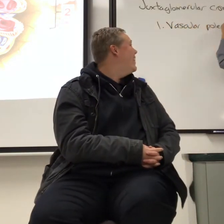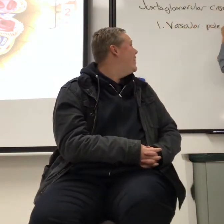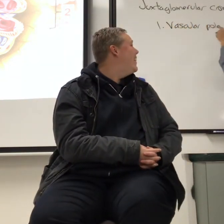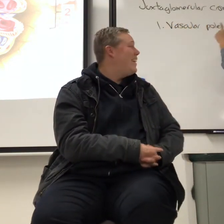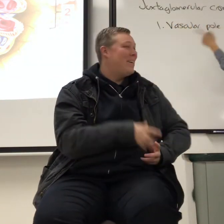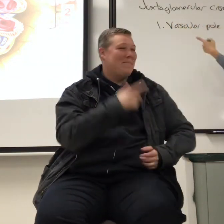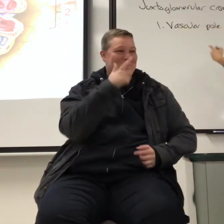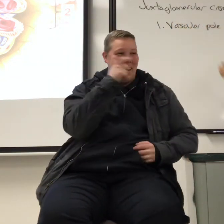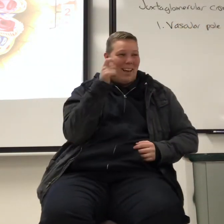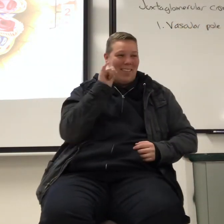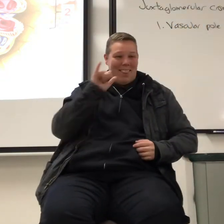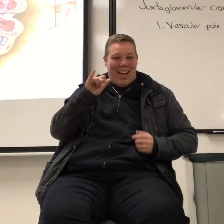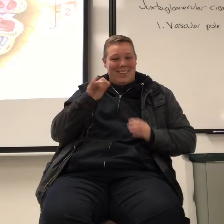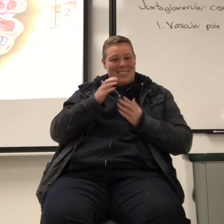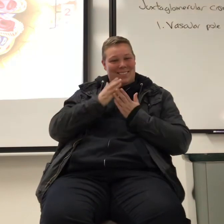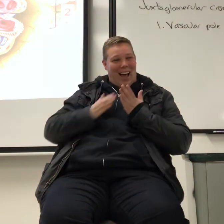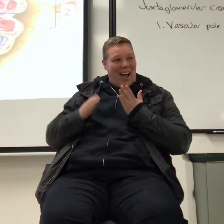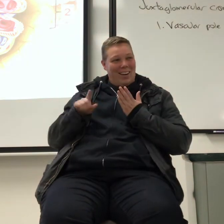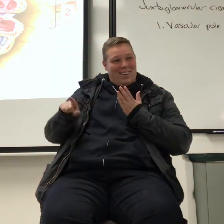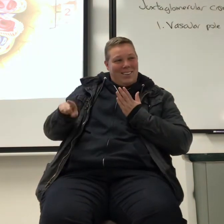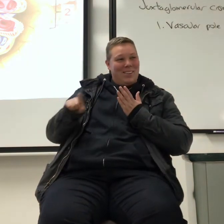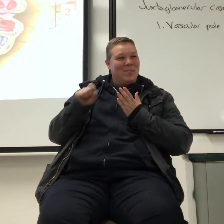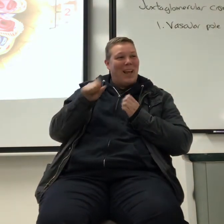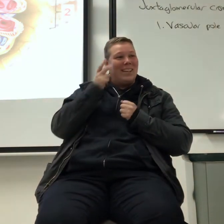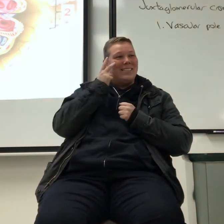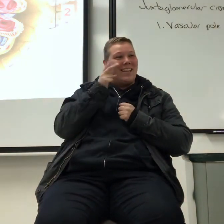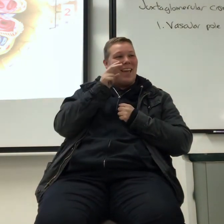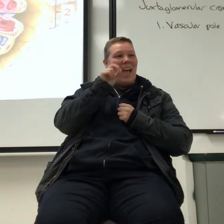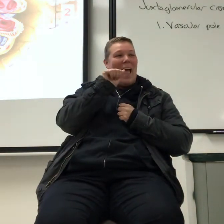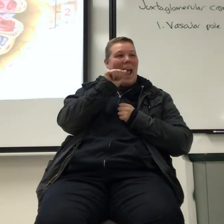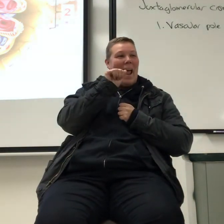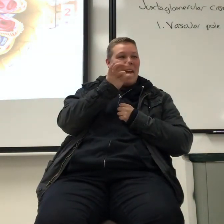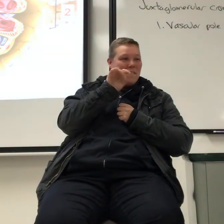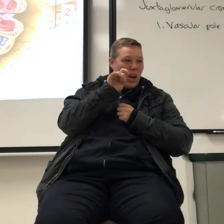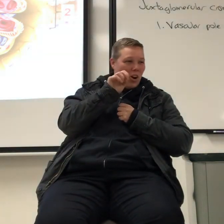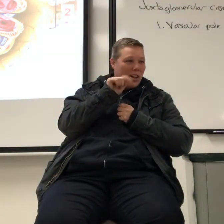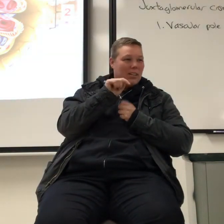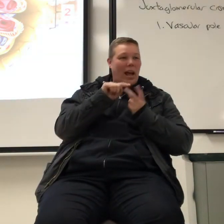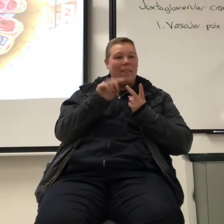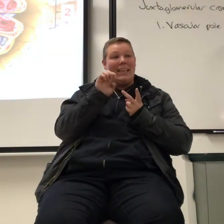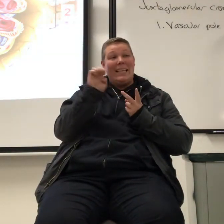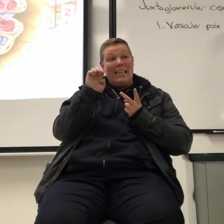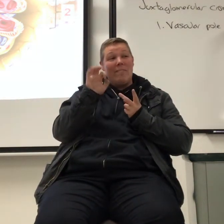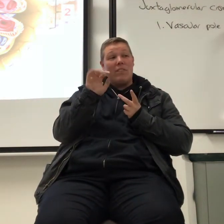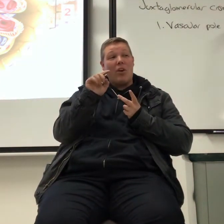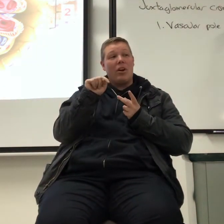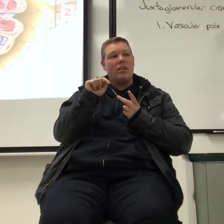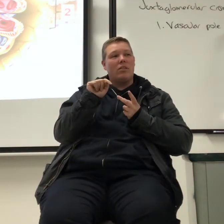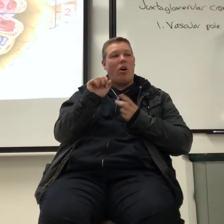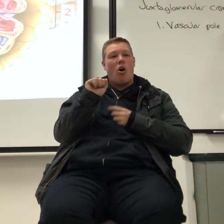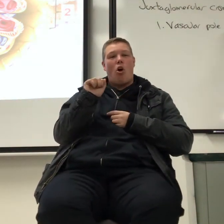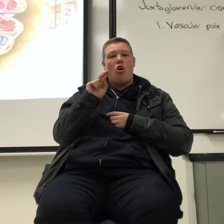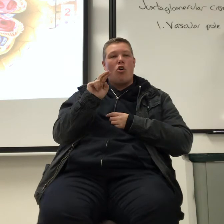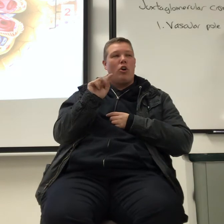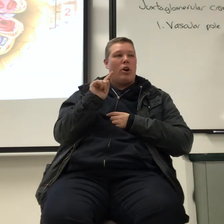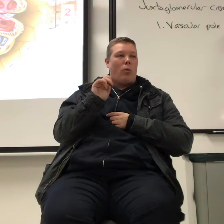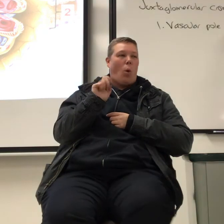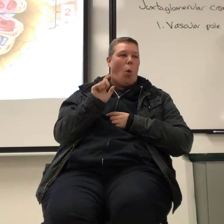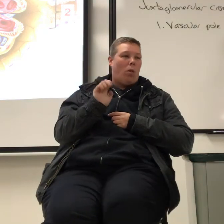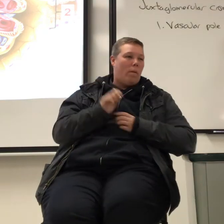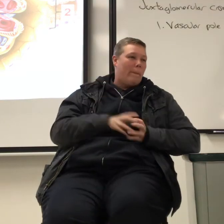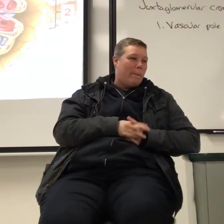Because at that side, you'll notice you can see the afferent and the efferent arterial. Be able to identify